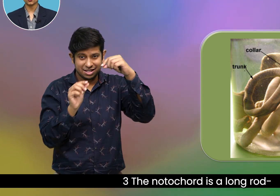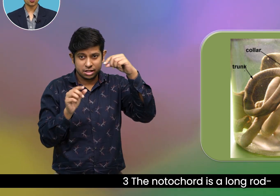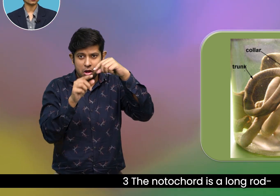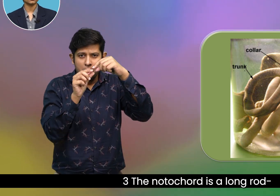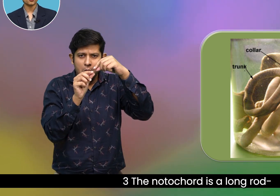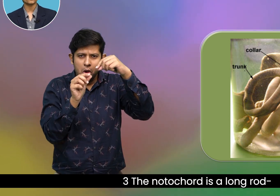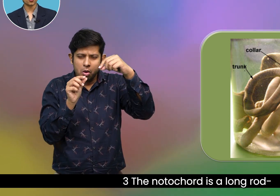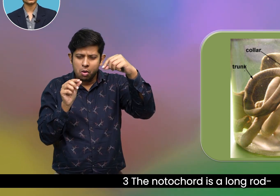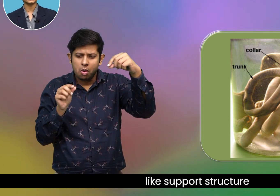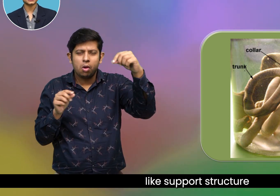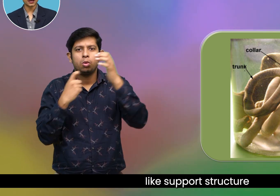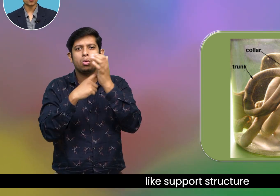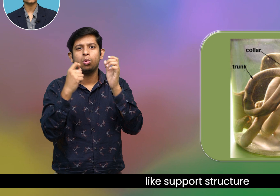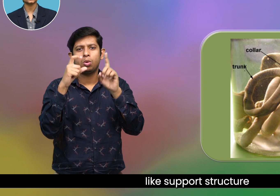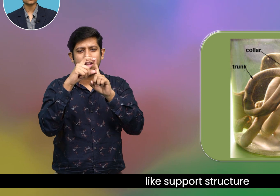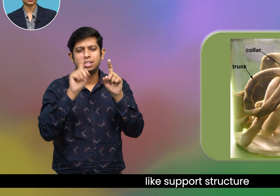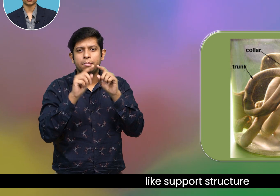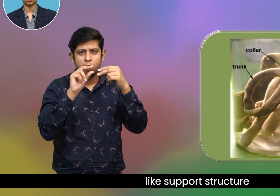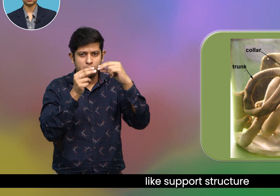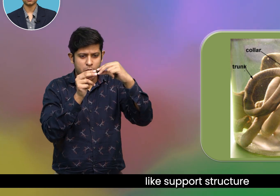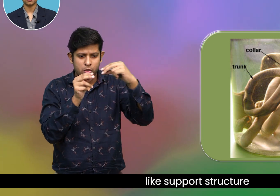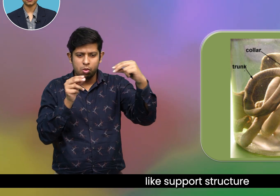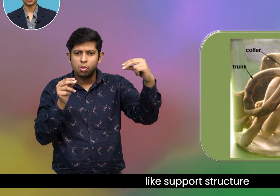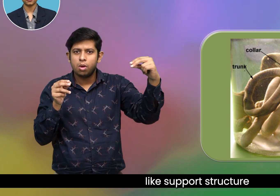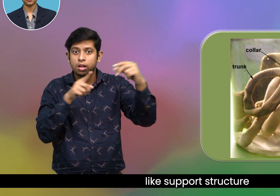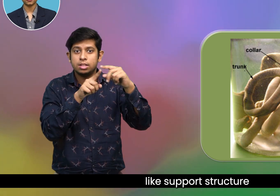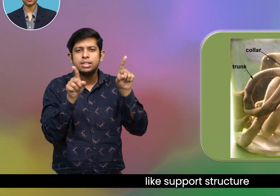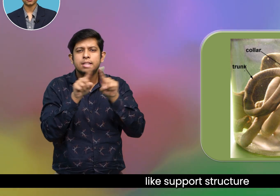is a long rod-like support structure.